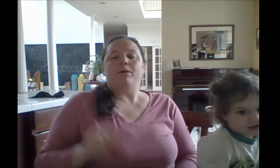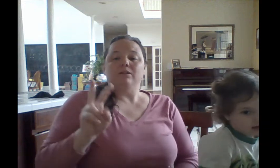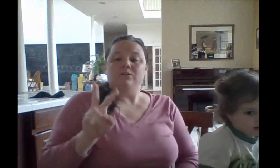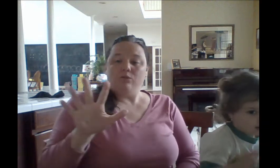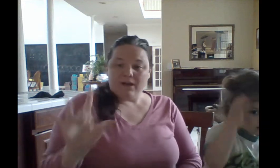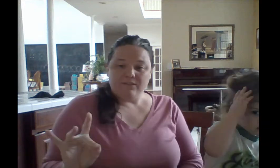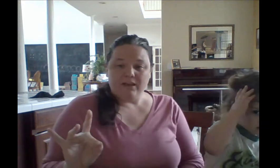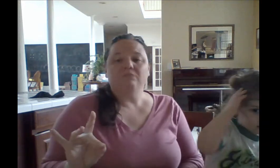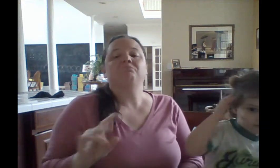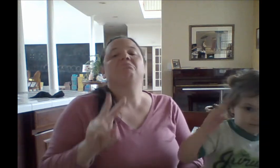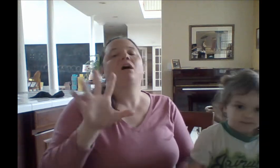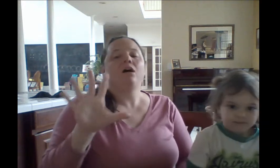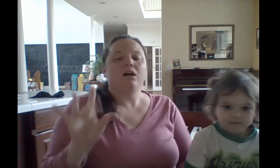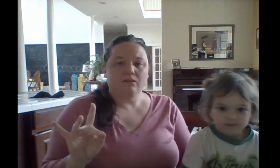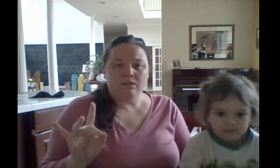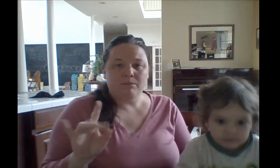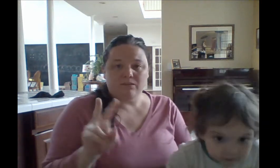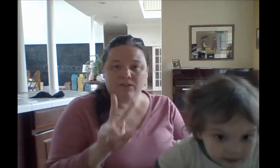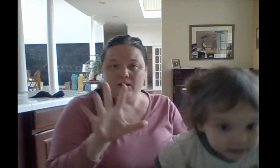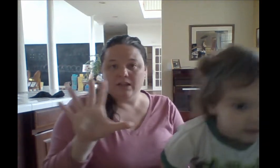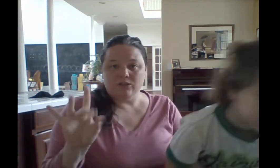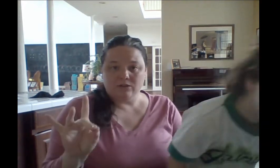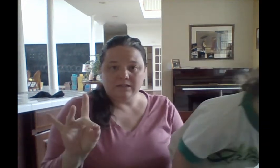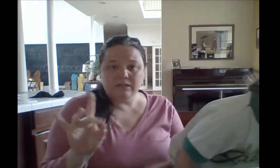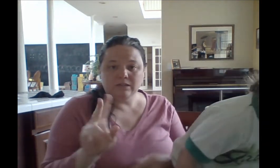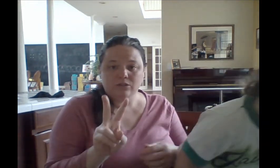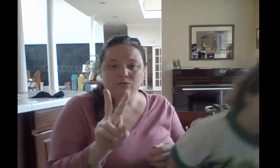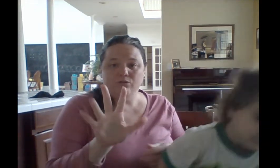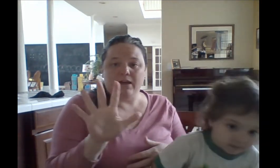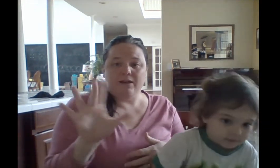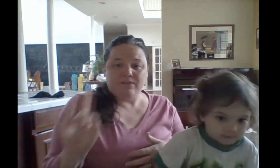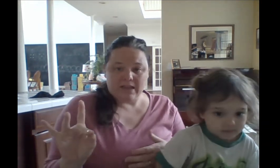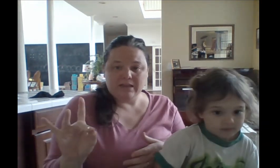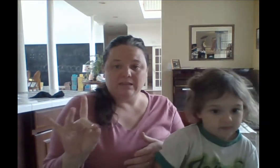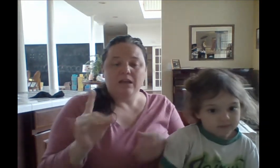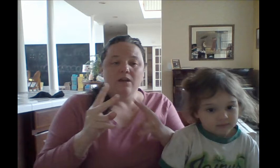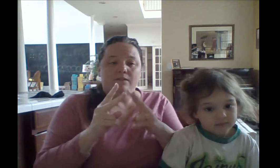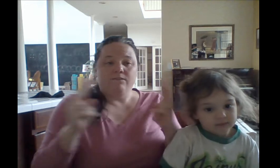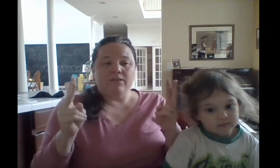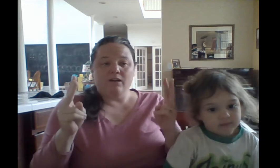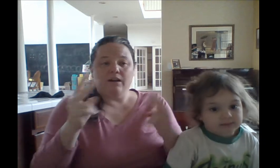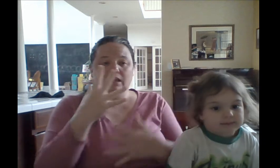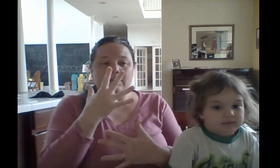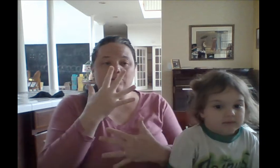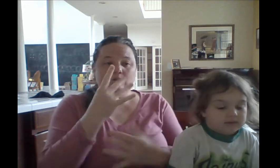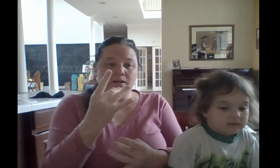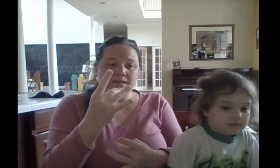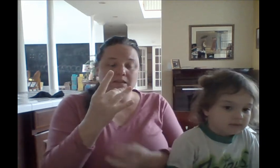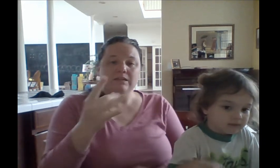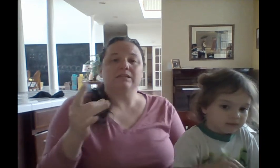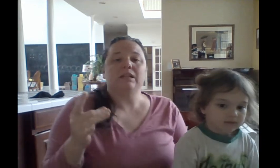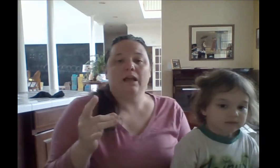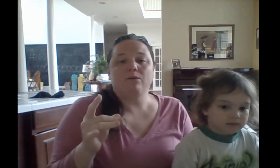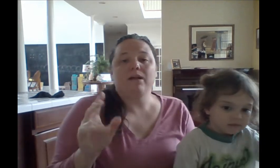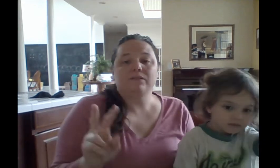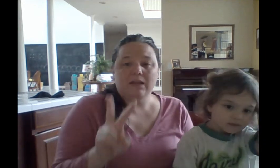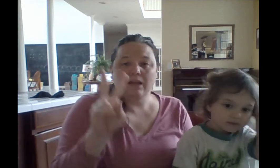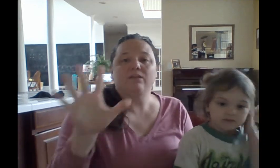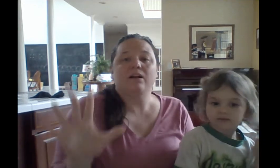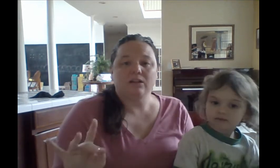about 258? That means very interesting. 258. Very interesting. It's a slang way of saying very